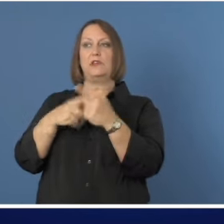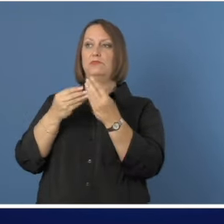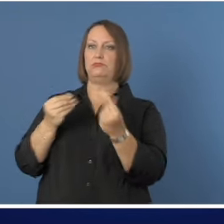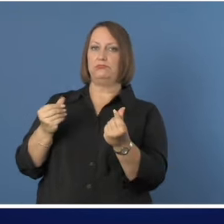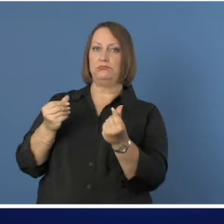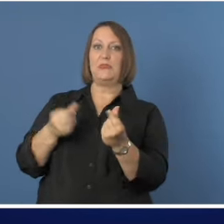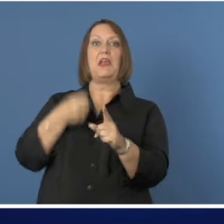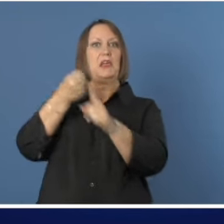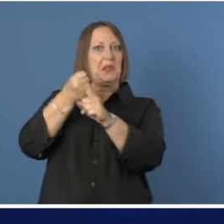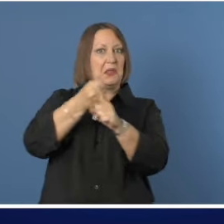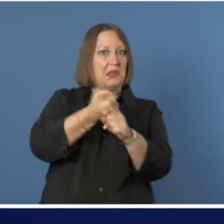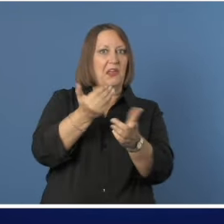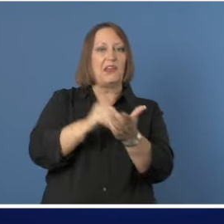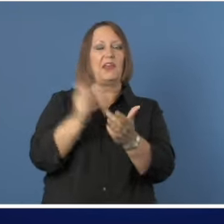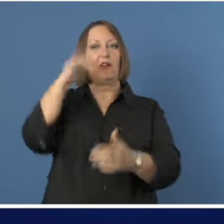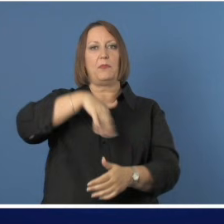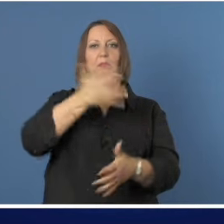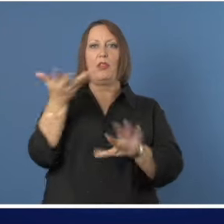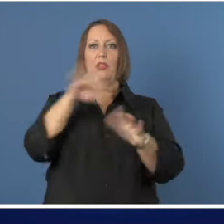time.